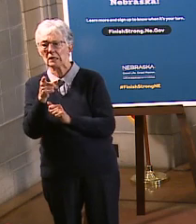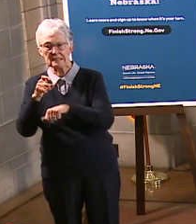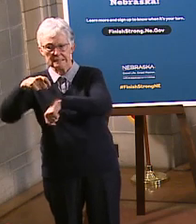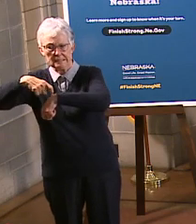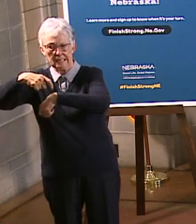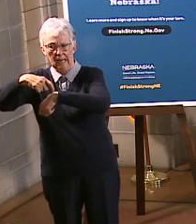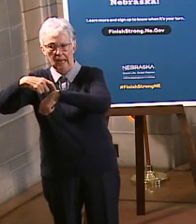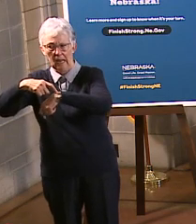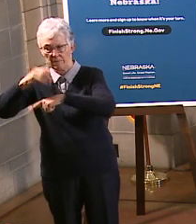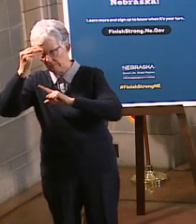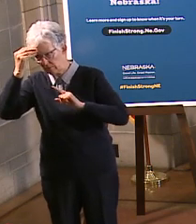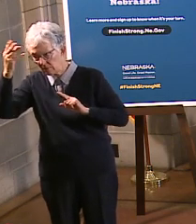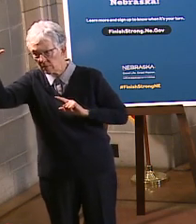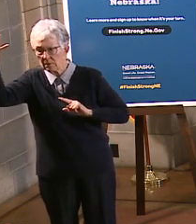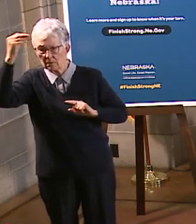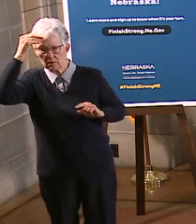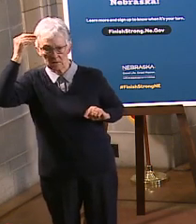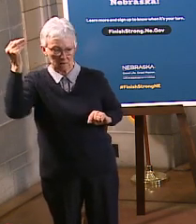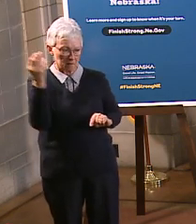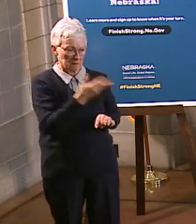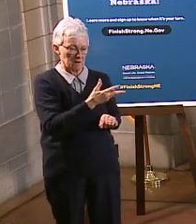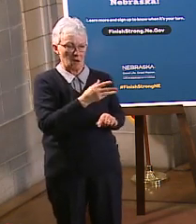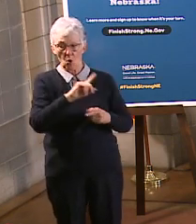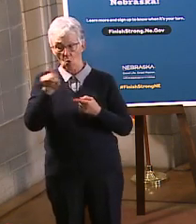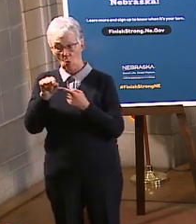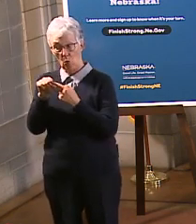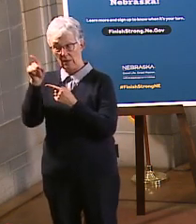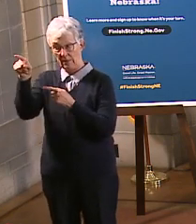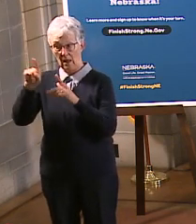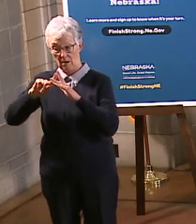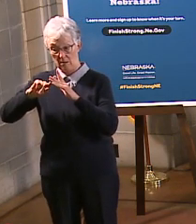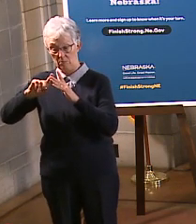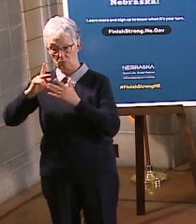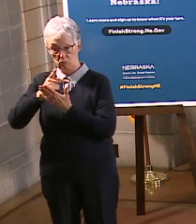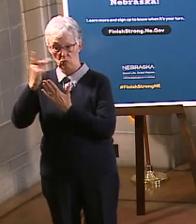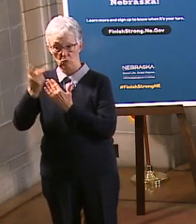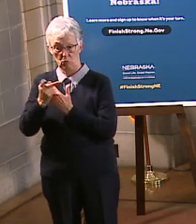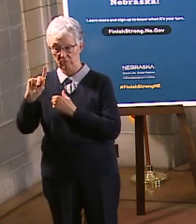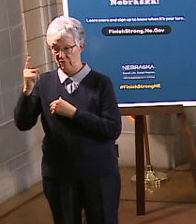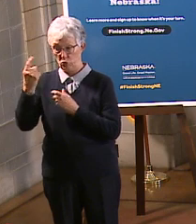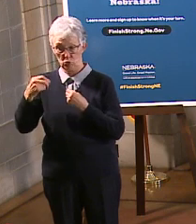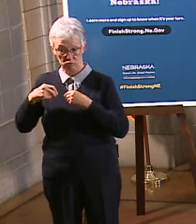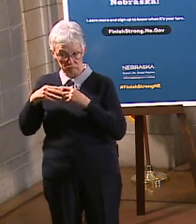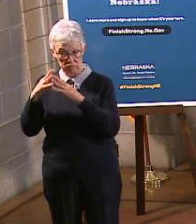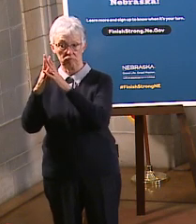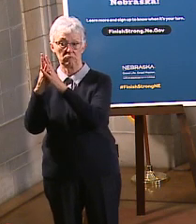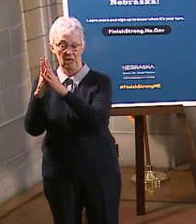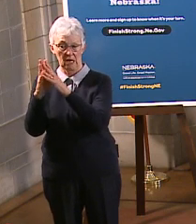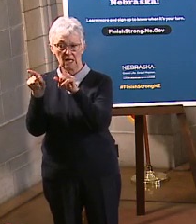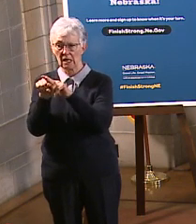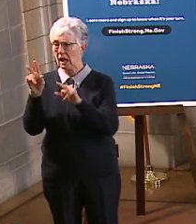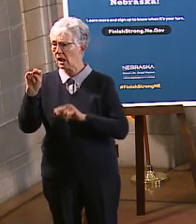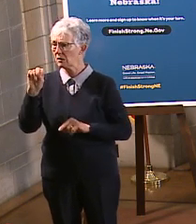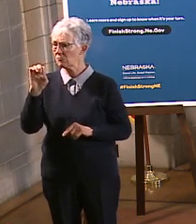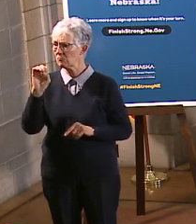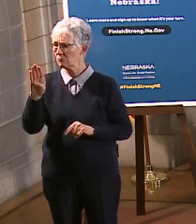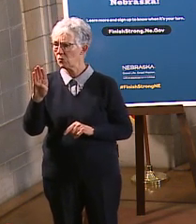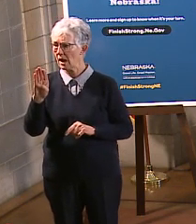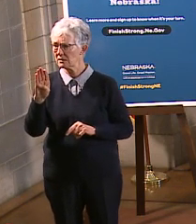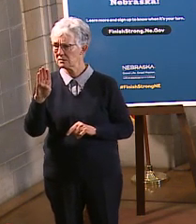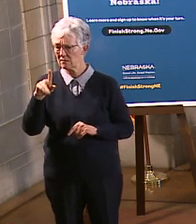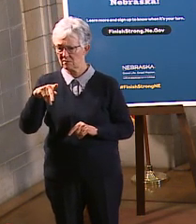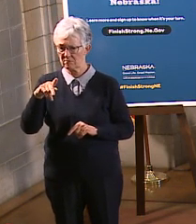pharmacy program for long-term care, for example, got started, we saw some providers like the Nebraska-based pharmacy or provider